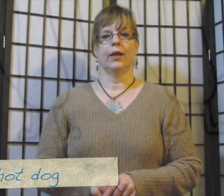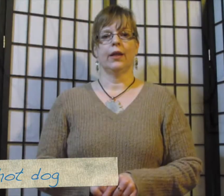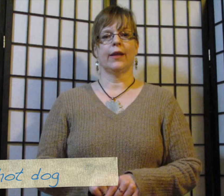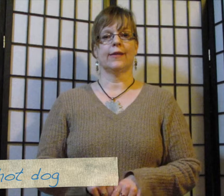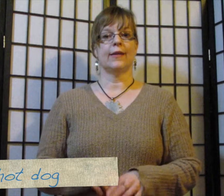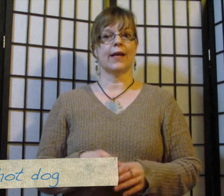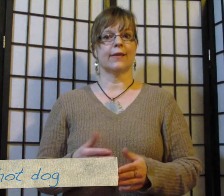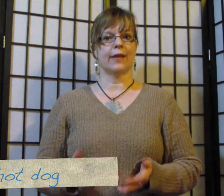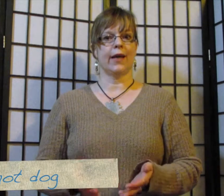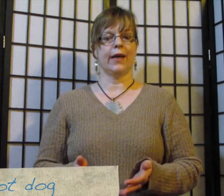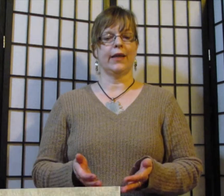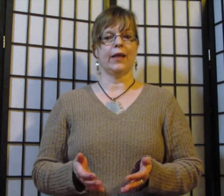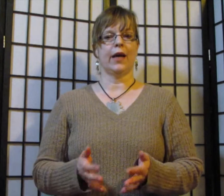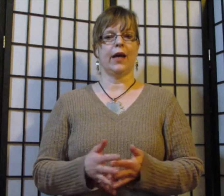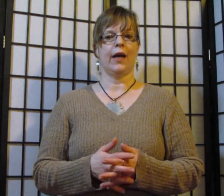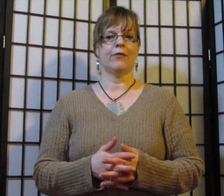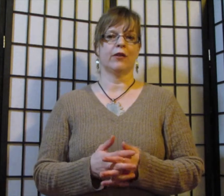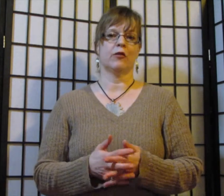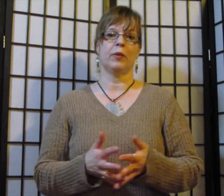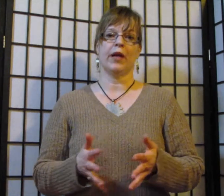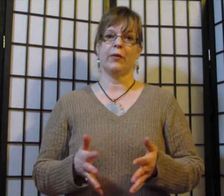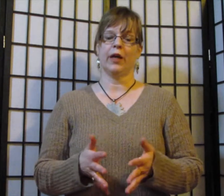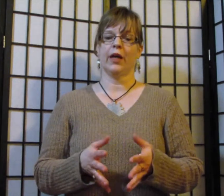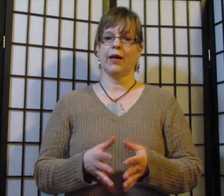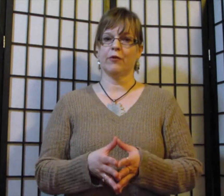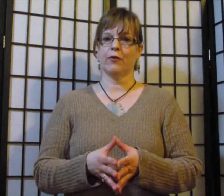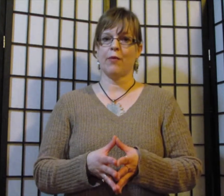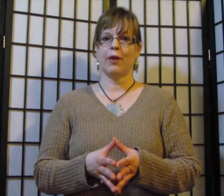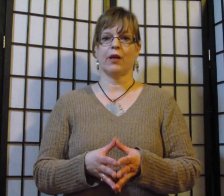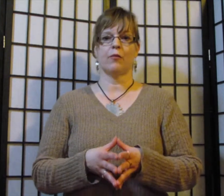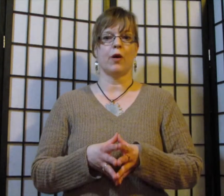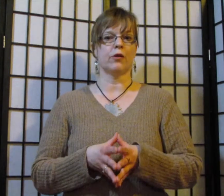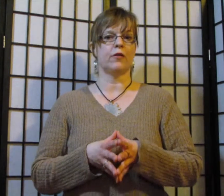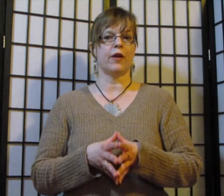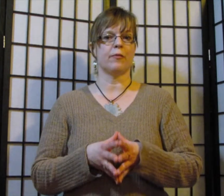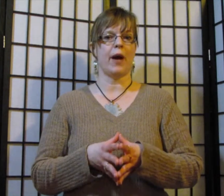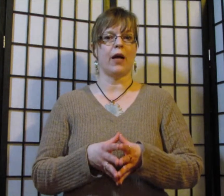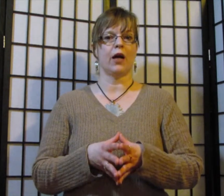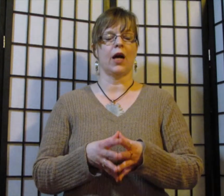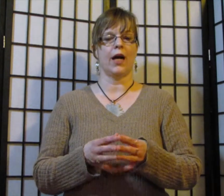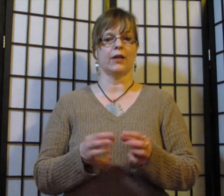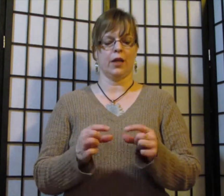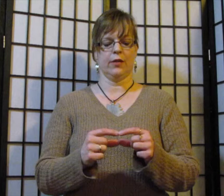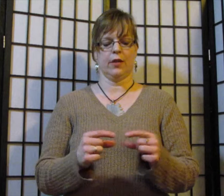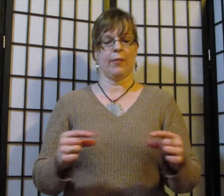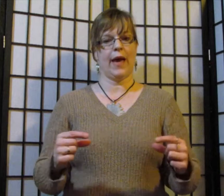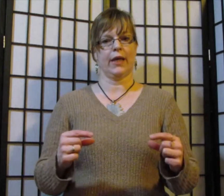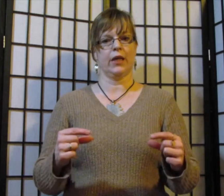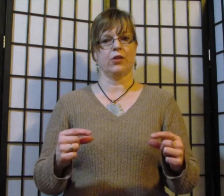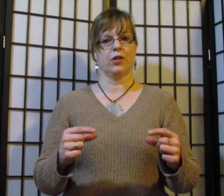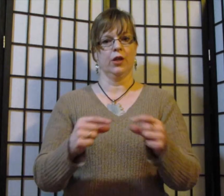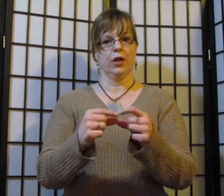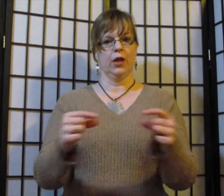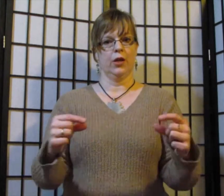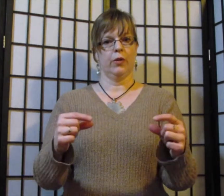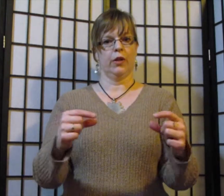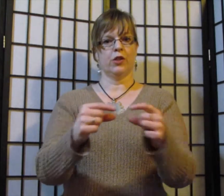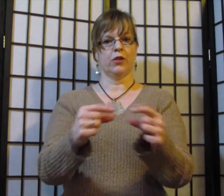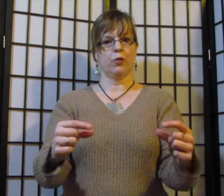Now this next sign, I'll have to explain where it comes from because most of us buy our hot dogs in a package where they're just one